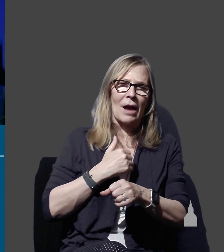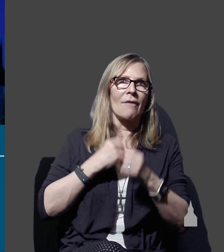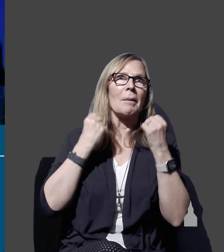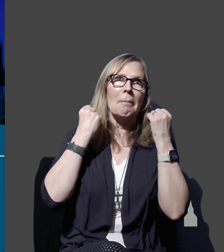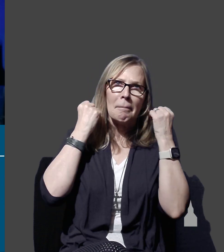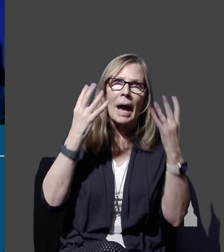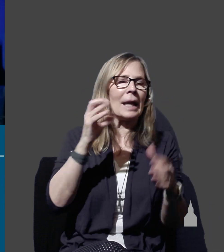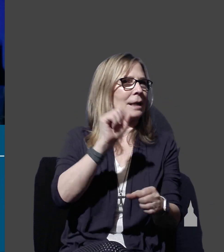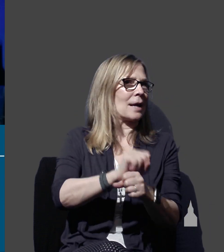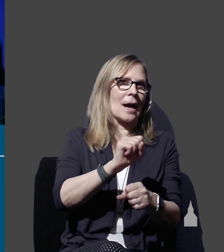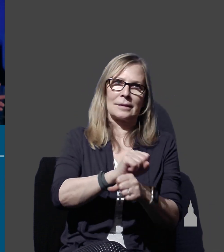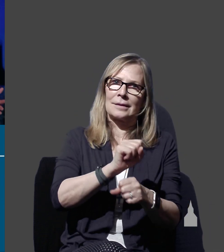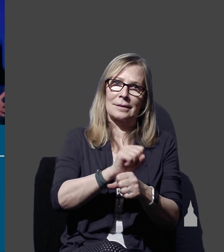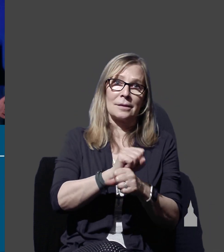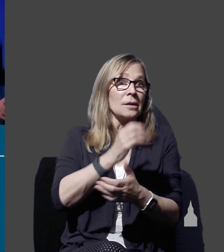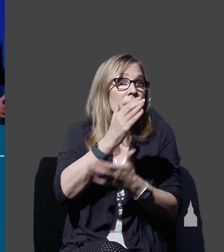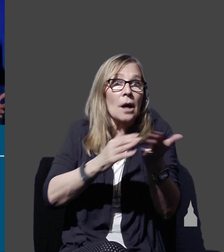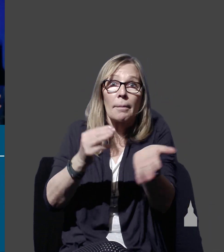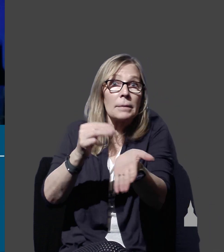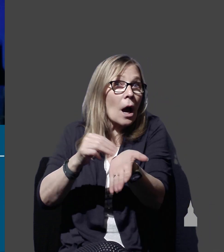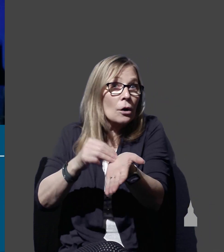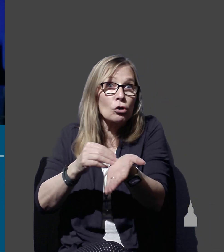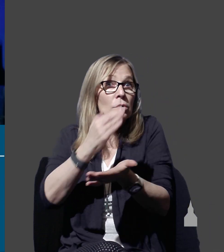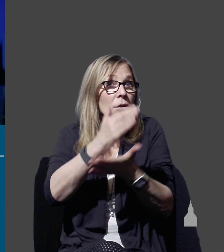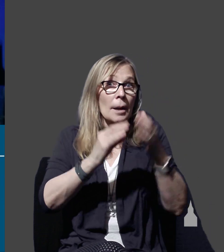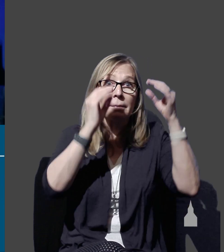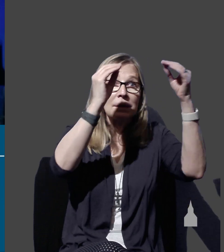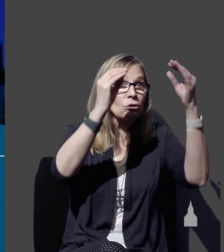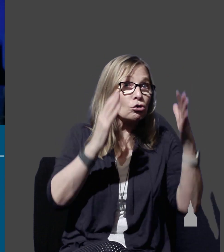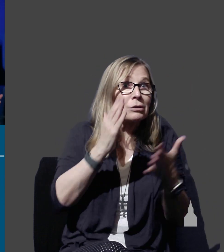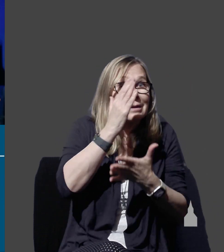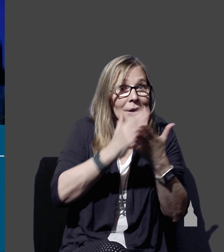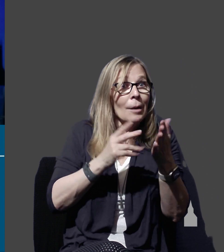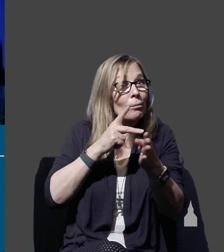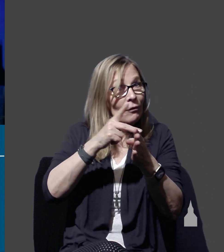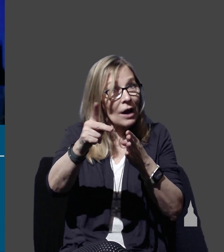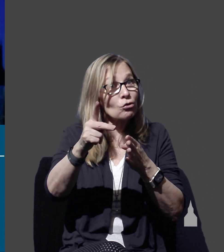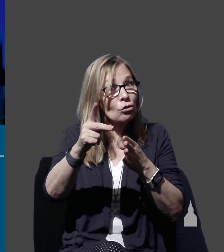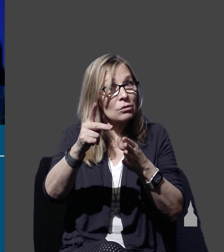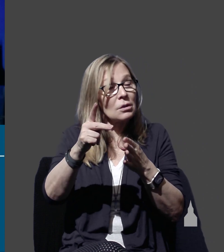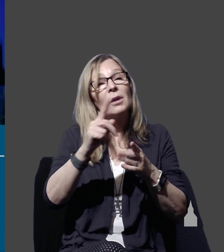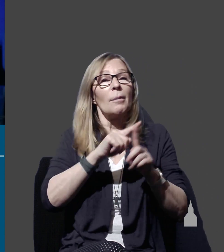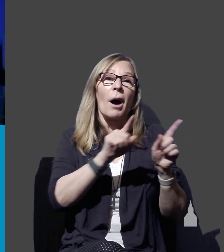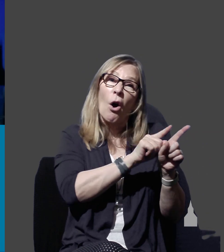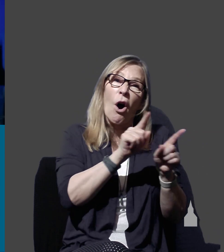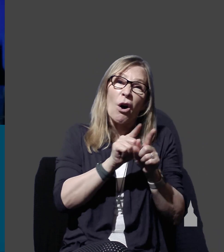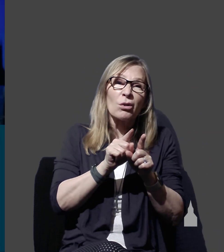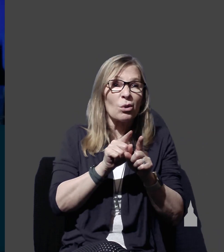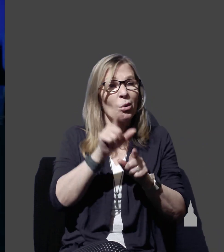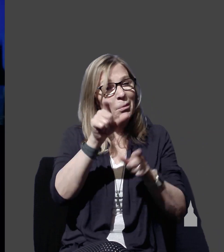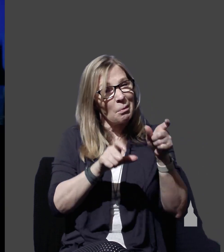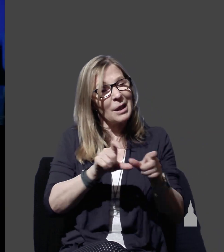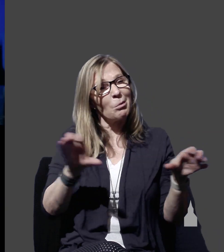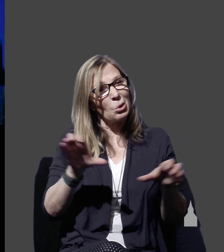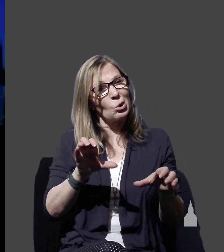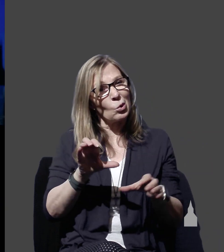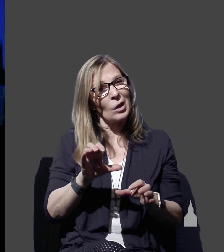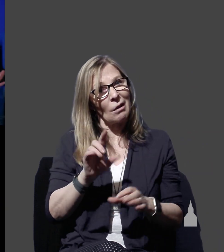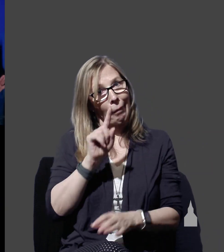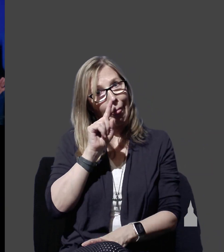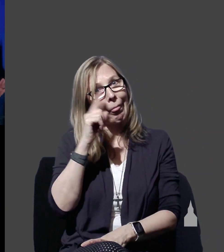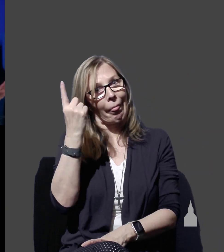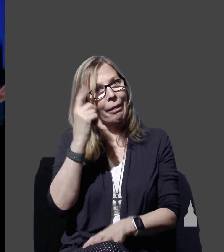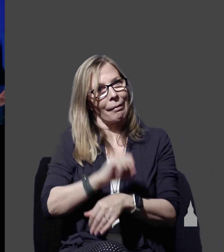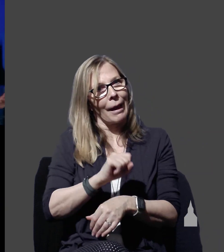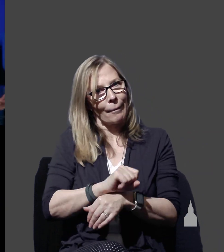do. As I said, some doctors, some teachers, some professional class, but there were also people doing menial labor. Paul's saying, whatever